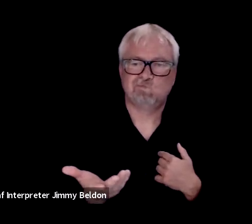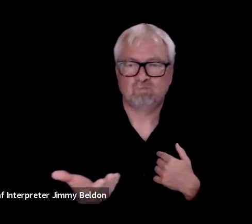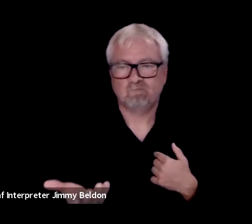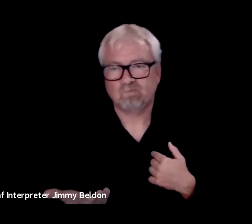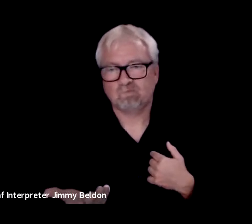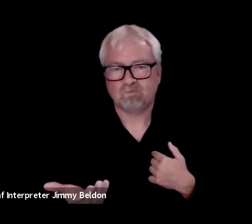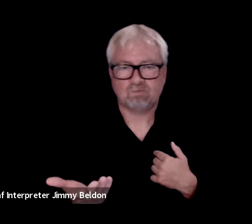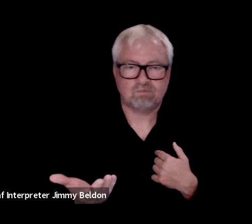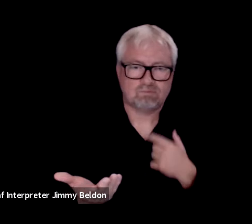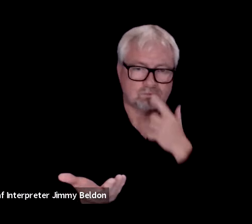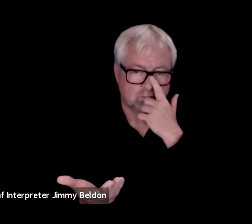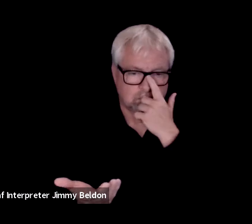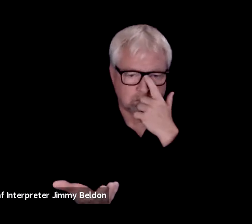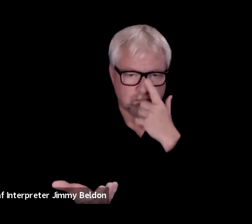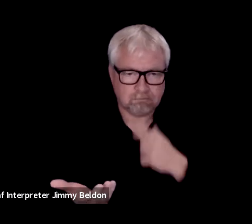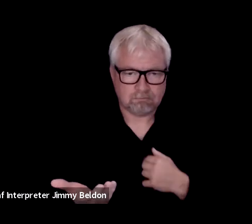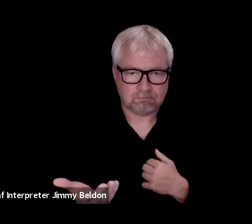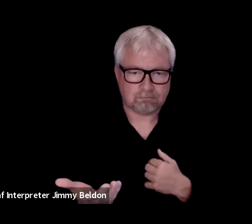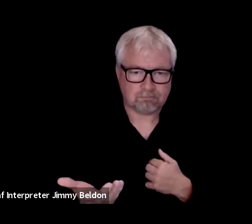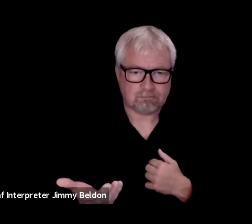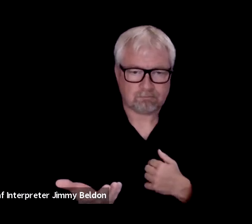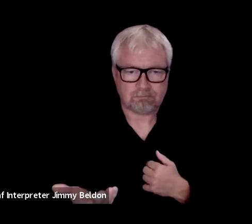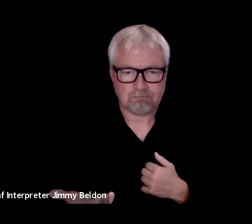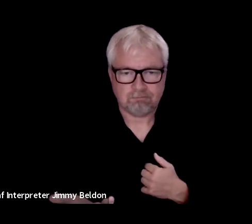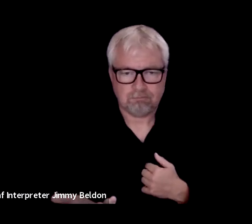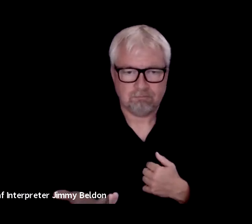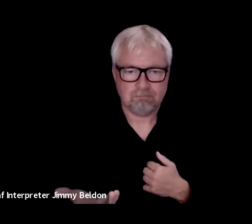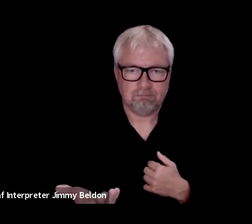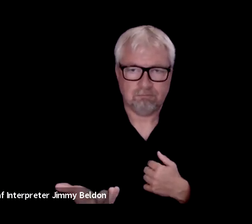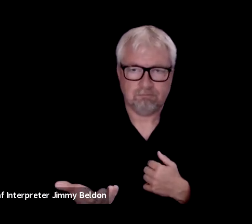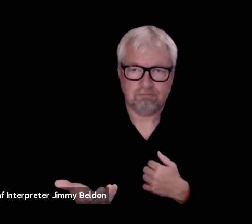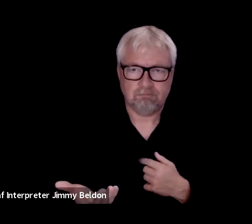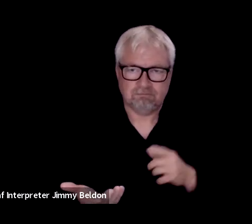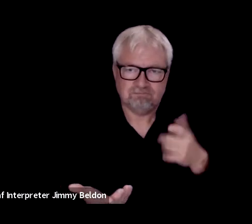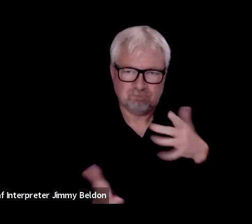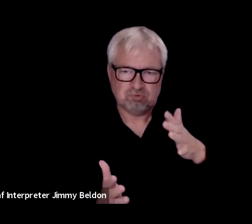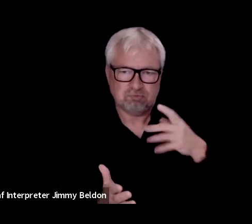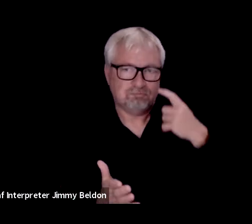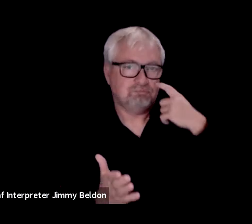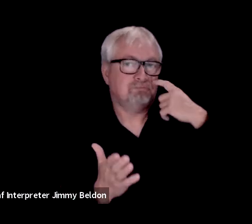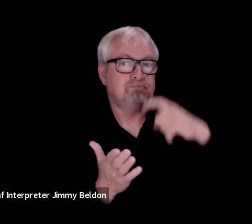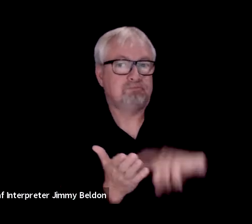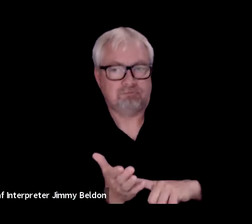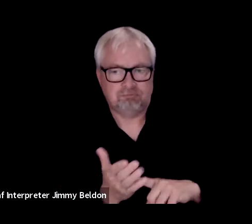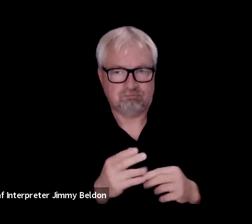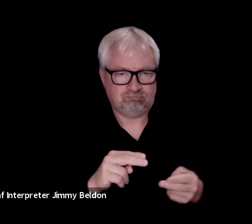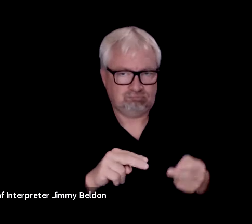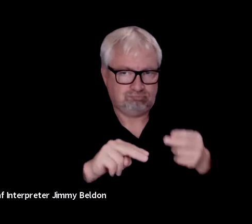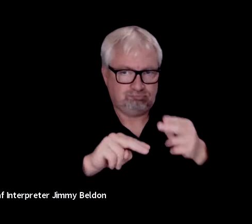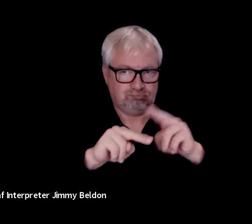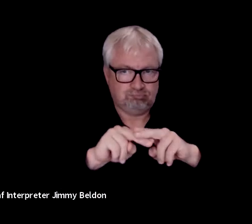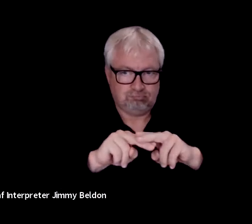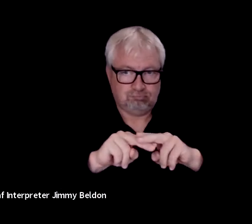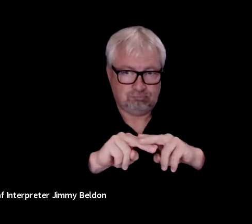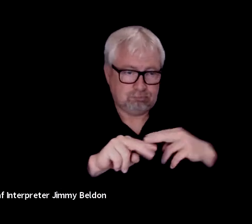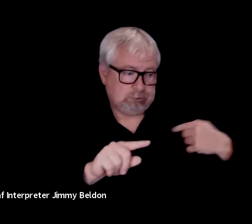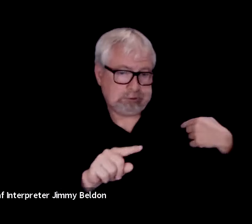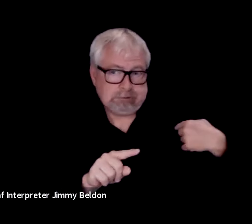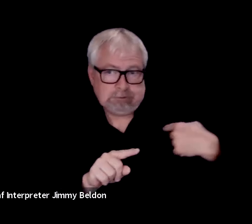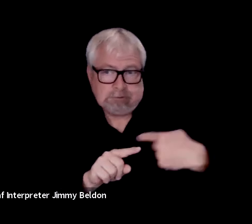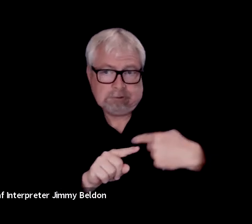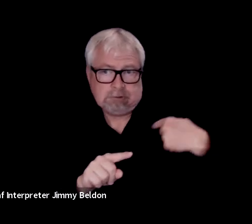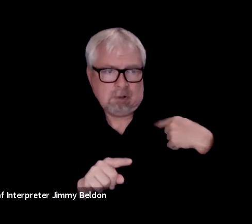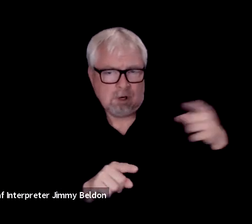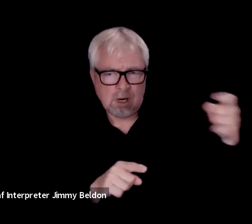Commissioner, that last week it was about 100 we were hearing about 100 cases per day, but